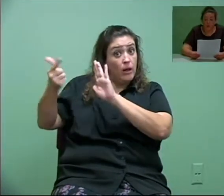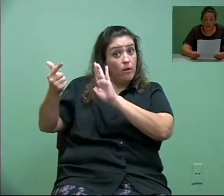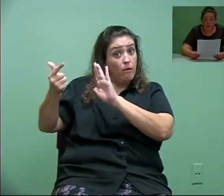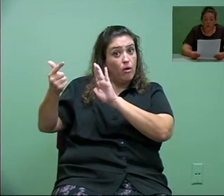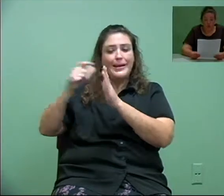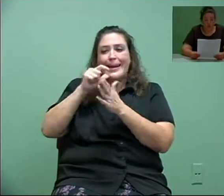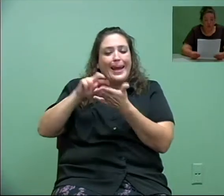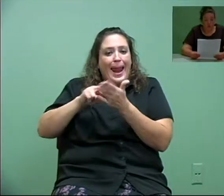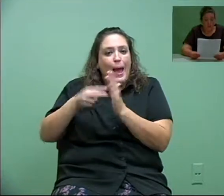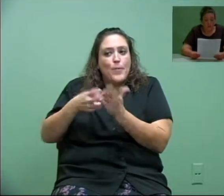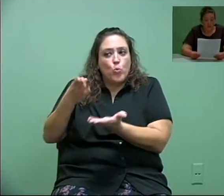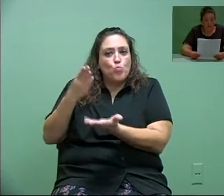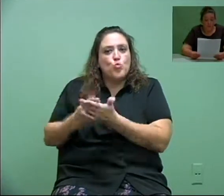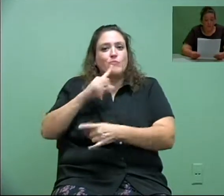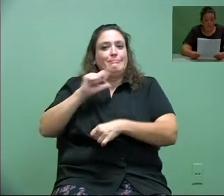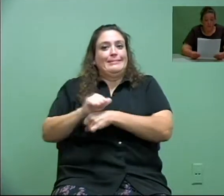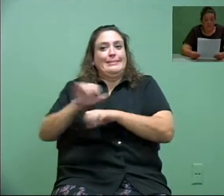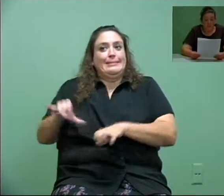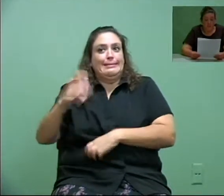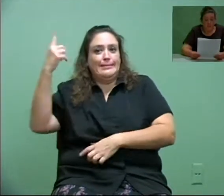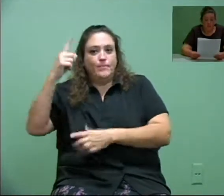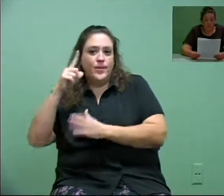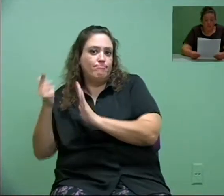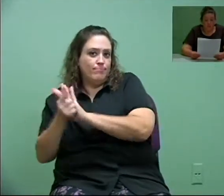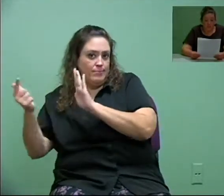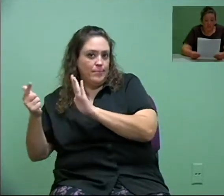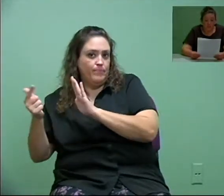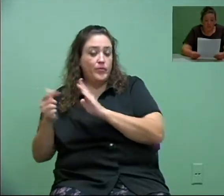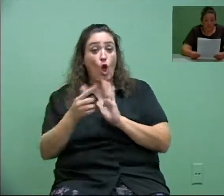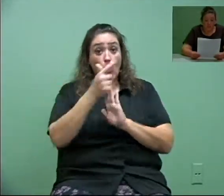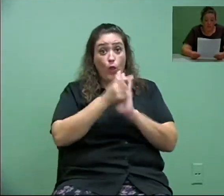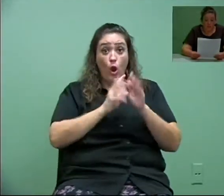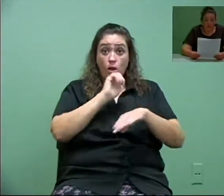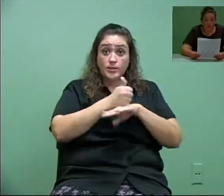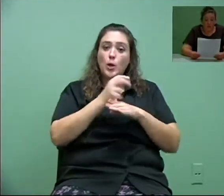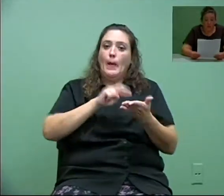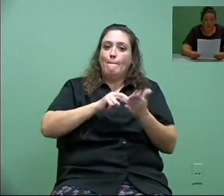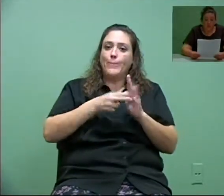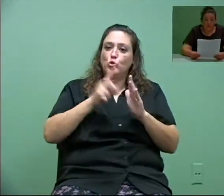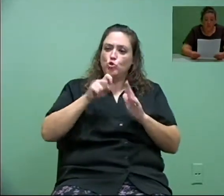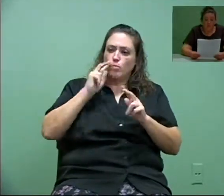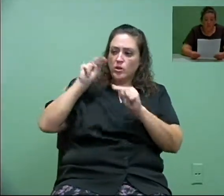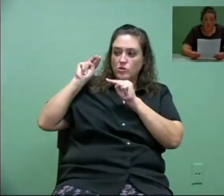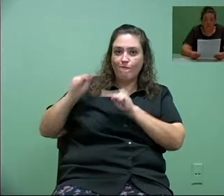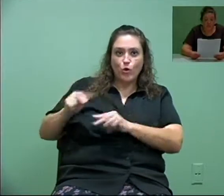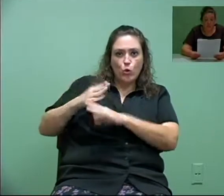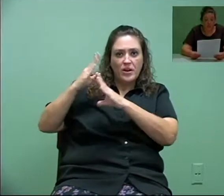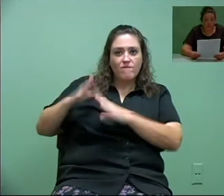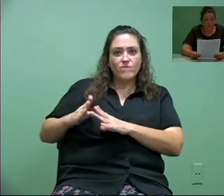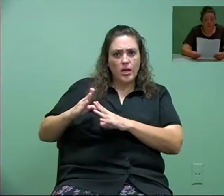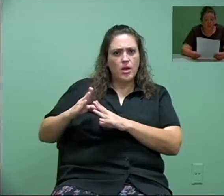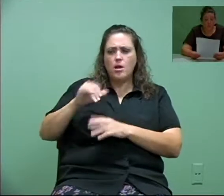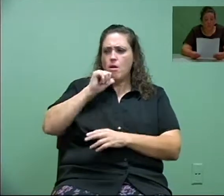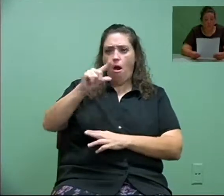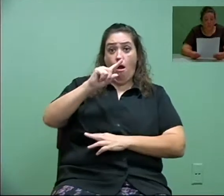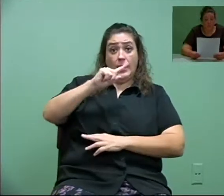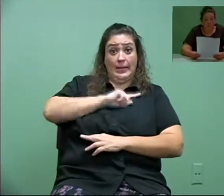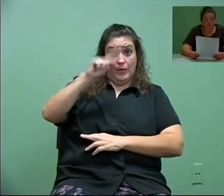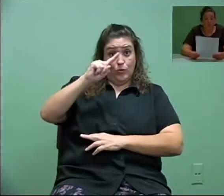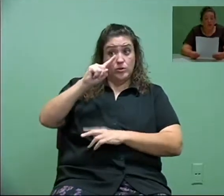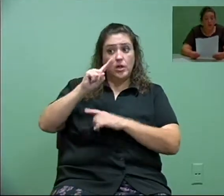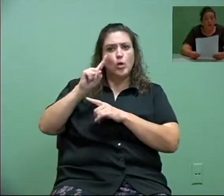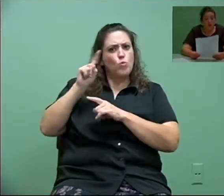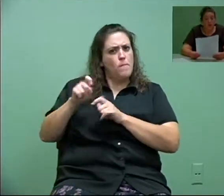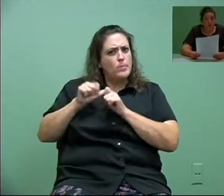guilty of the crimes charged. This presumption persists unless the prosecution's evidence convinces you beyond a